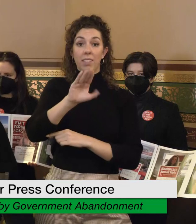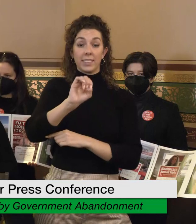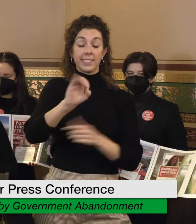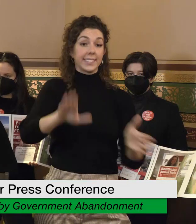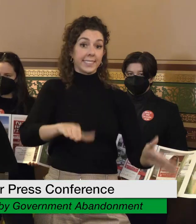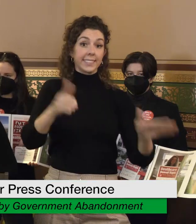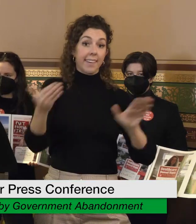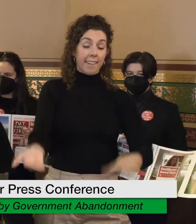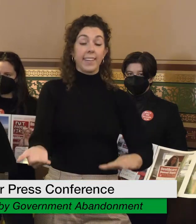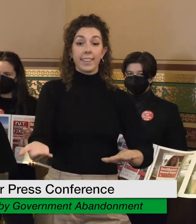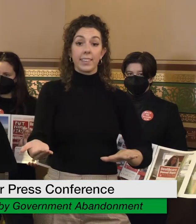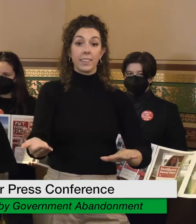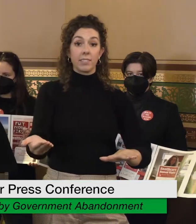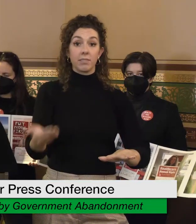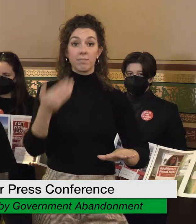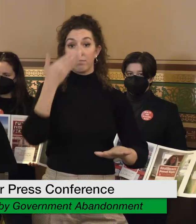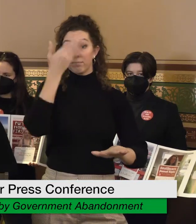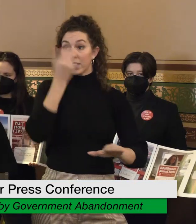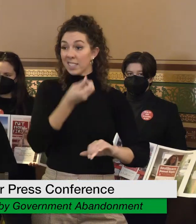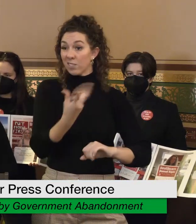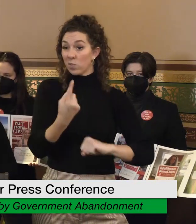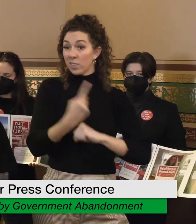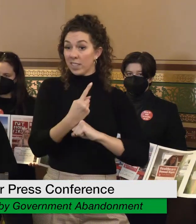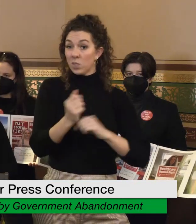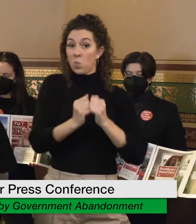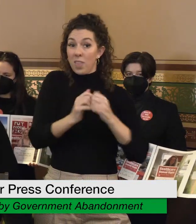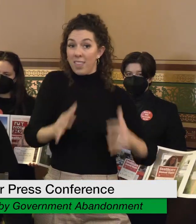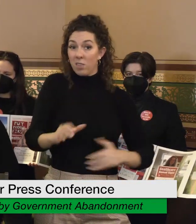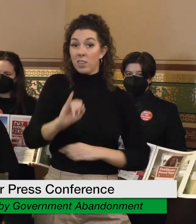die because a few days without insulin would literally kill me.